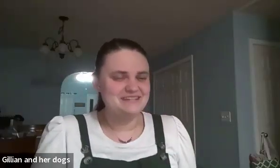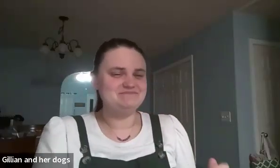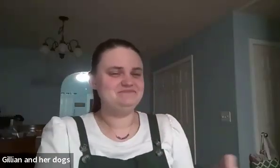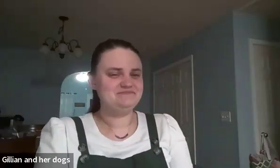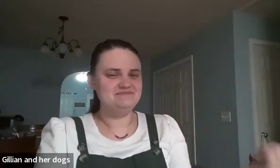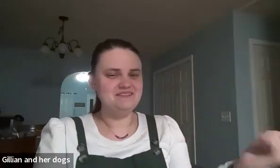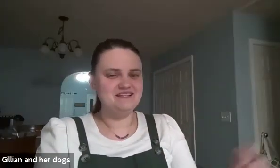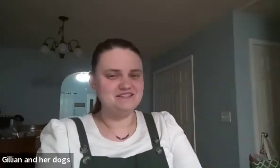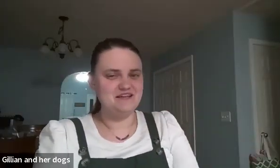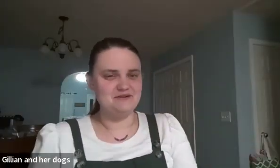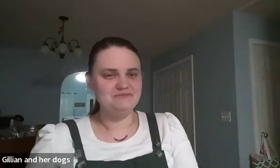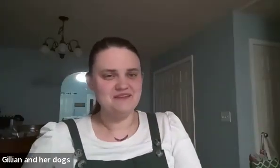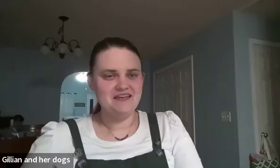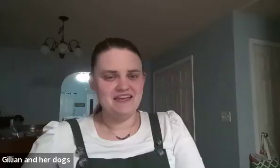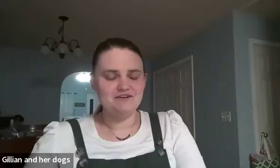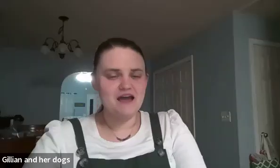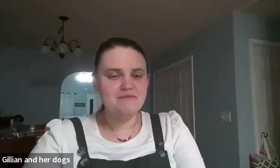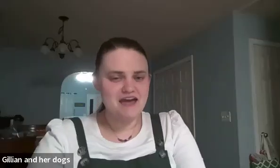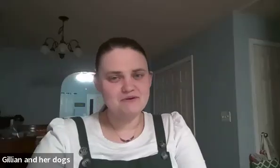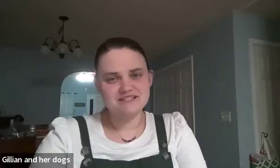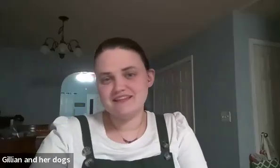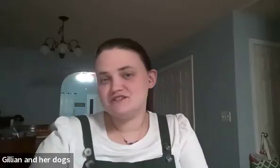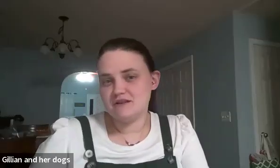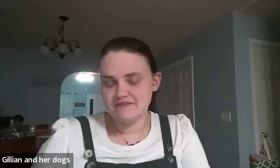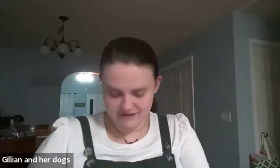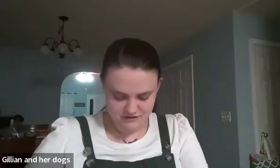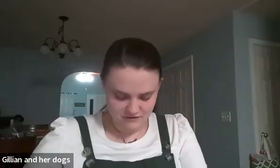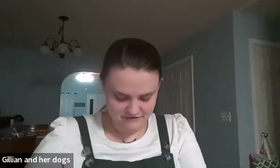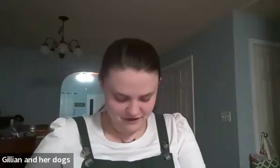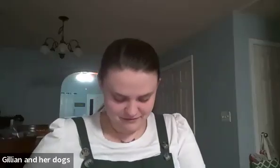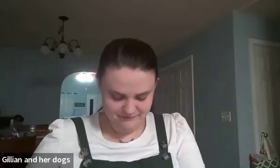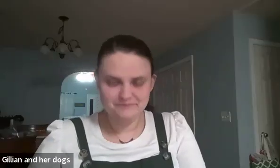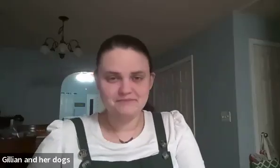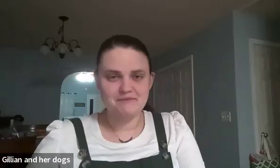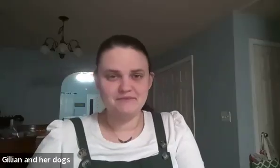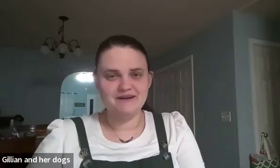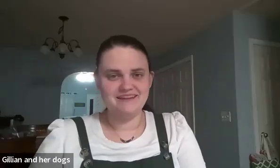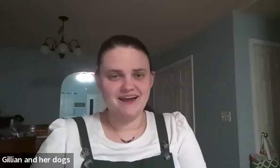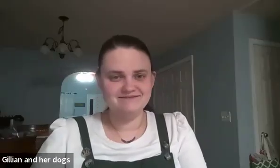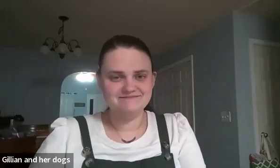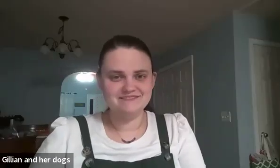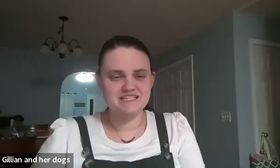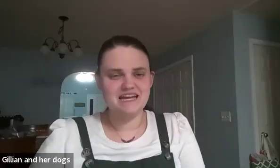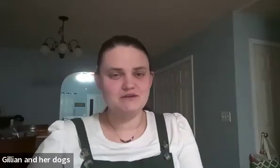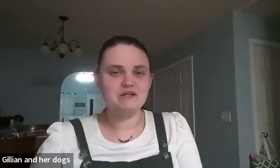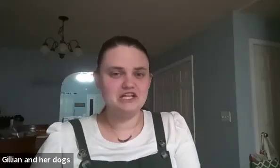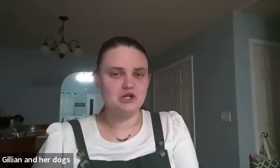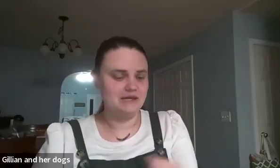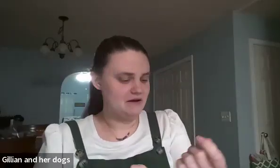it. So, if you're not a math person, that's totally fine. That's totally fair. But yeah, I get really nerdy about